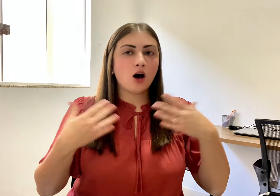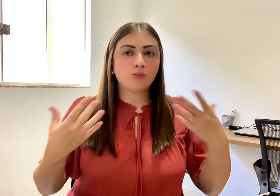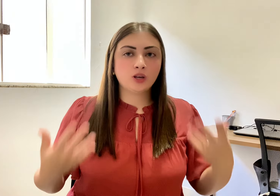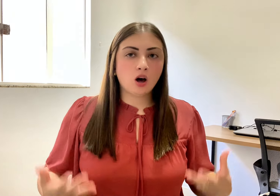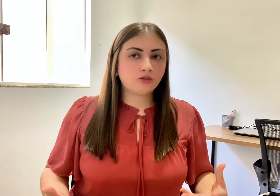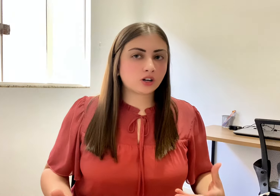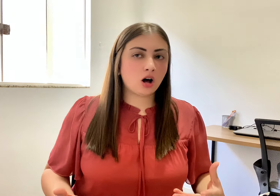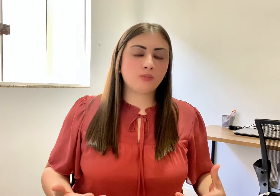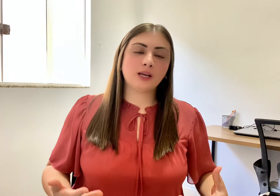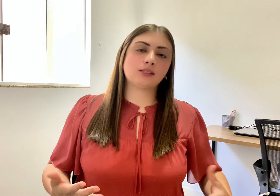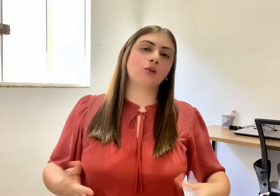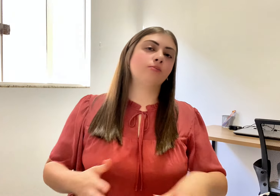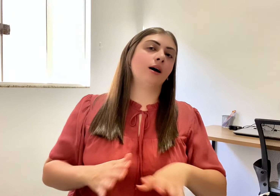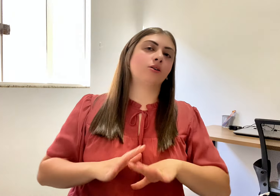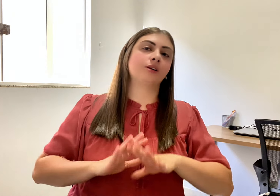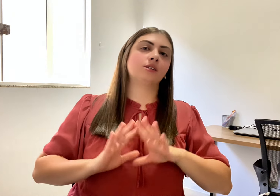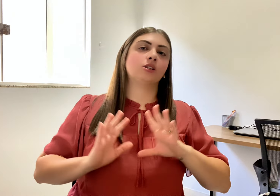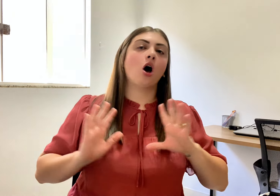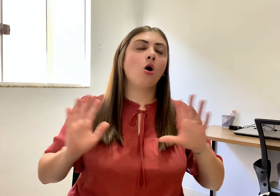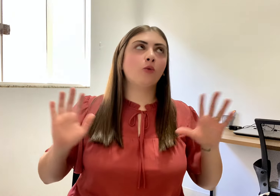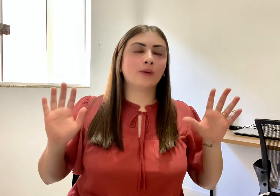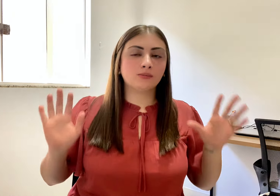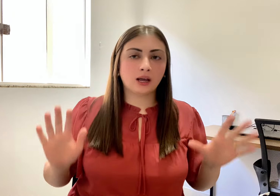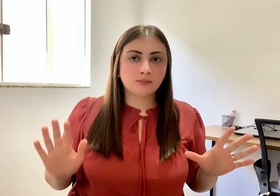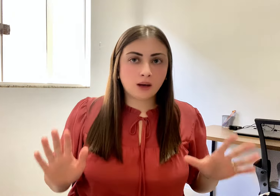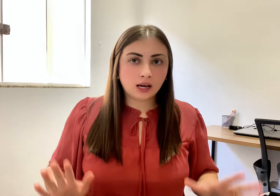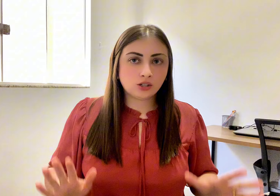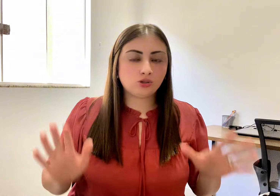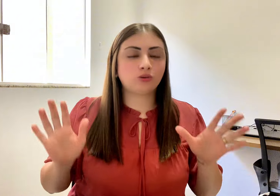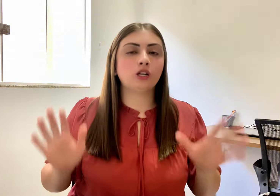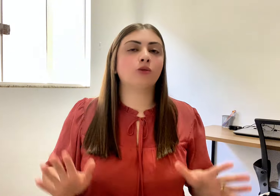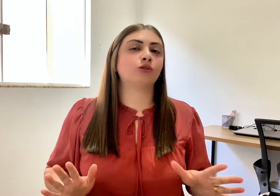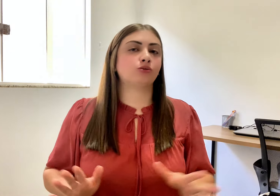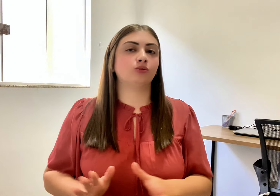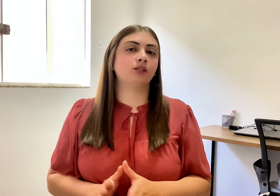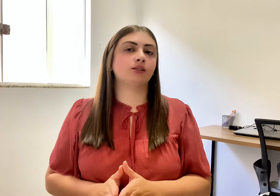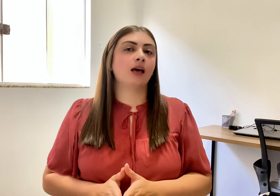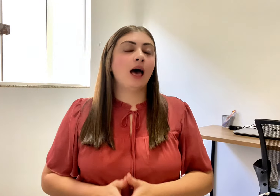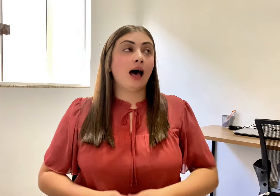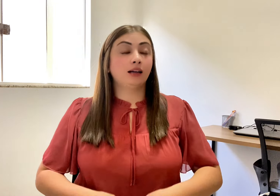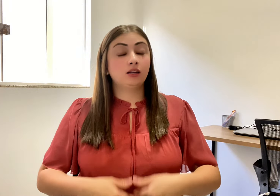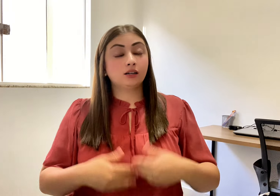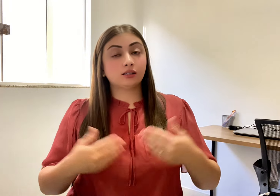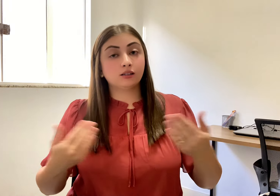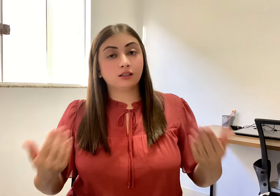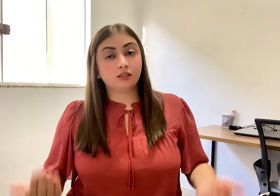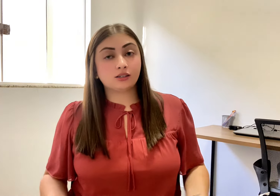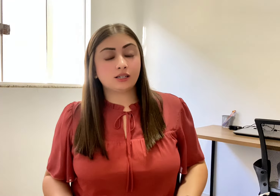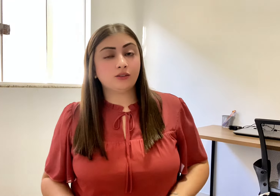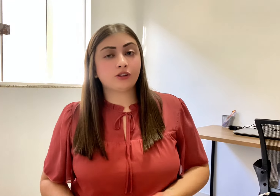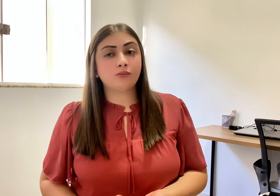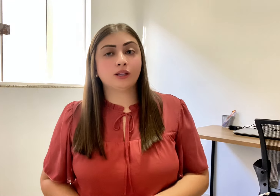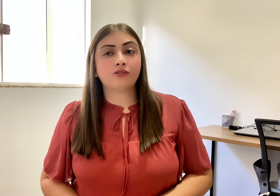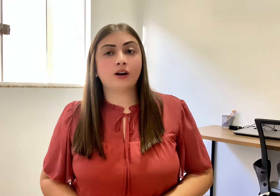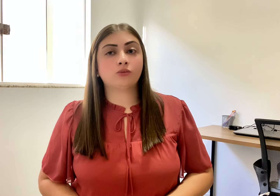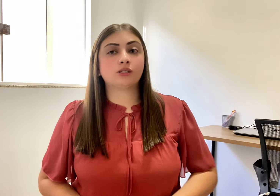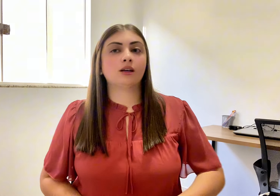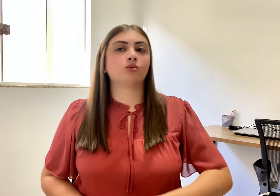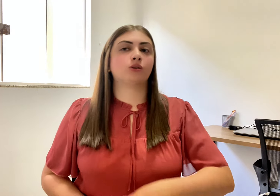helped me overcome mental barriers and open my mind to new opportunities. Another significant benefit was the